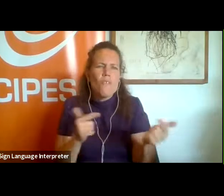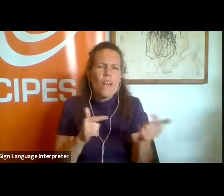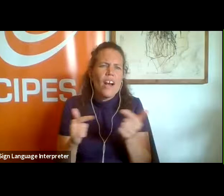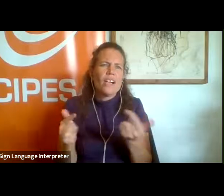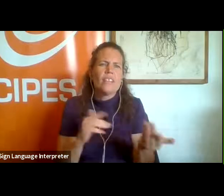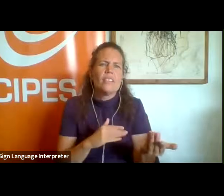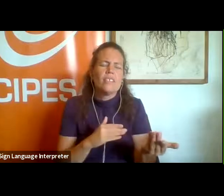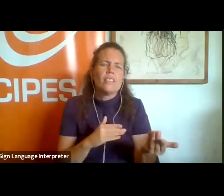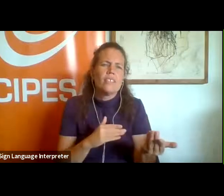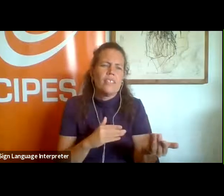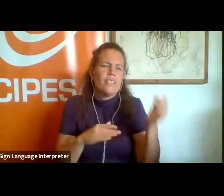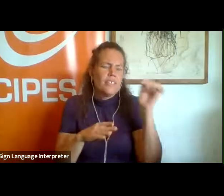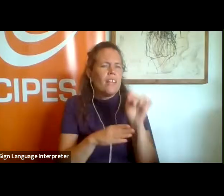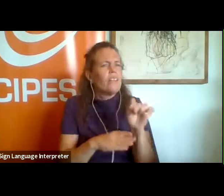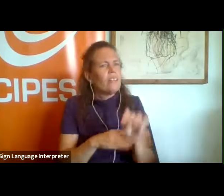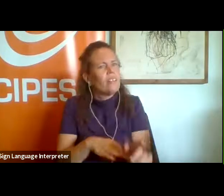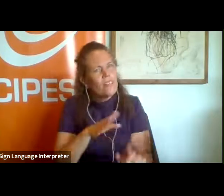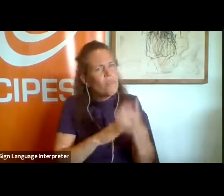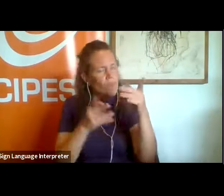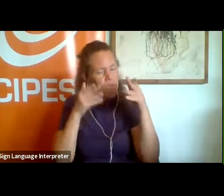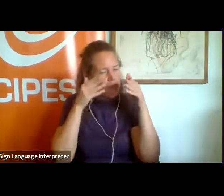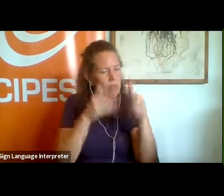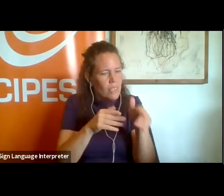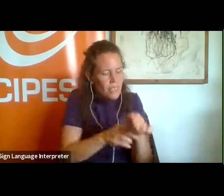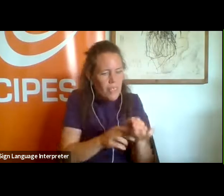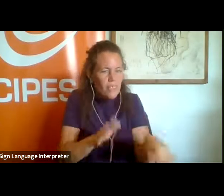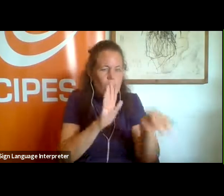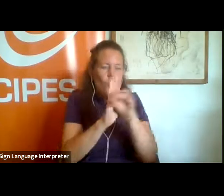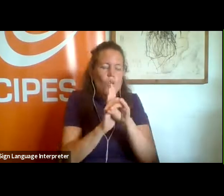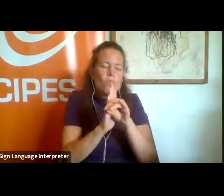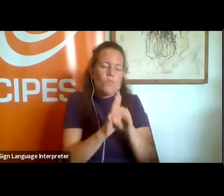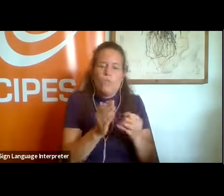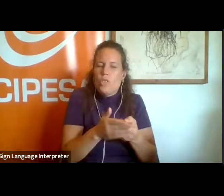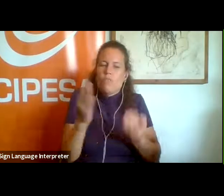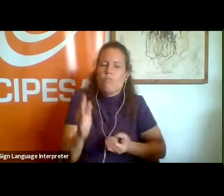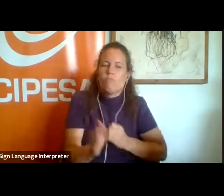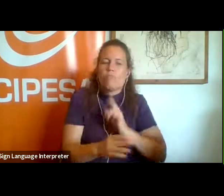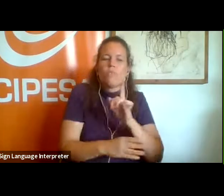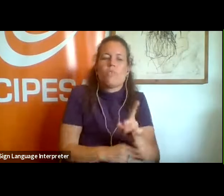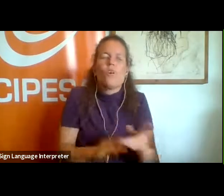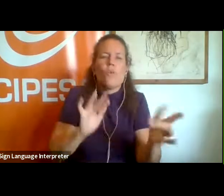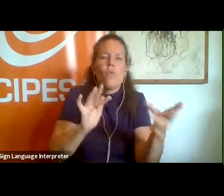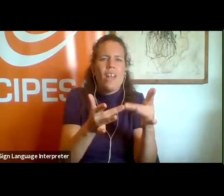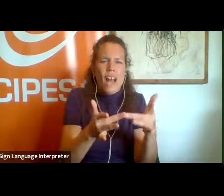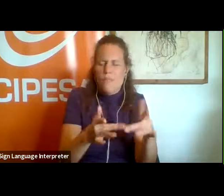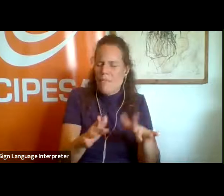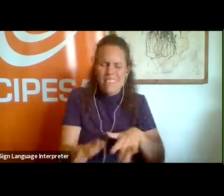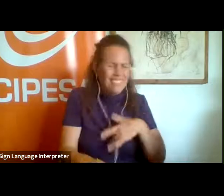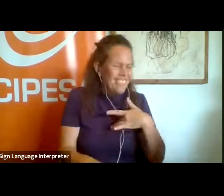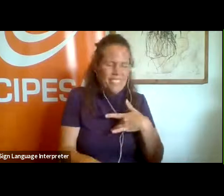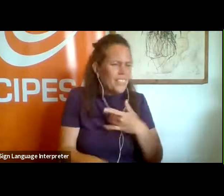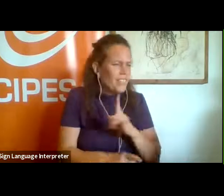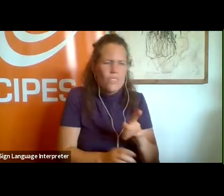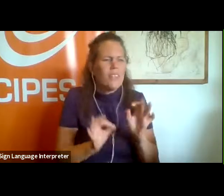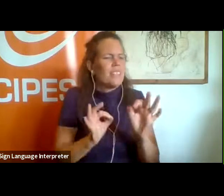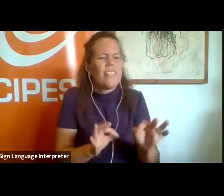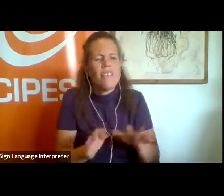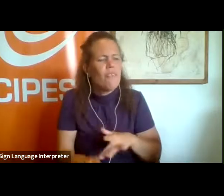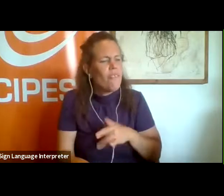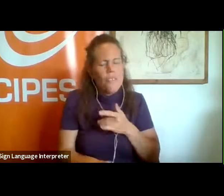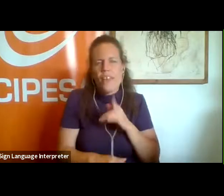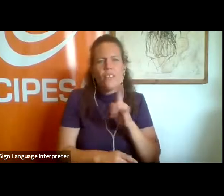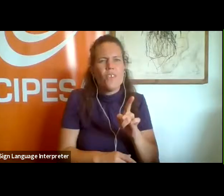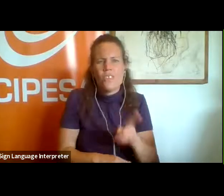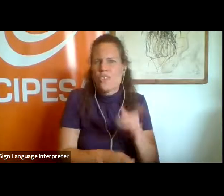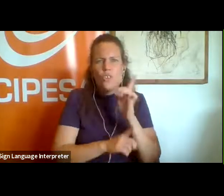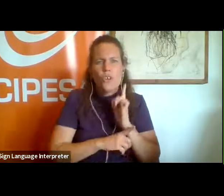a key thing that we just deal with, and it's just a norm to jump online and not feel safe, not feel secure? Or is it something